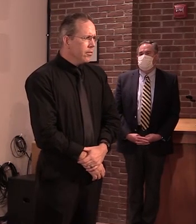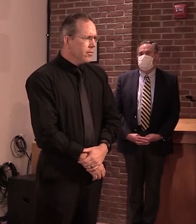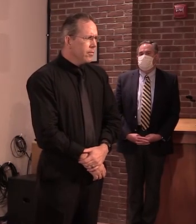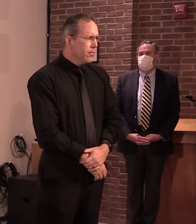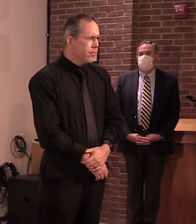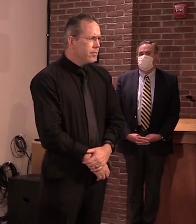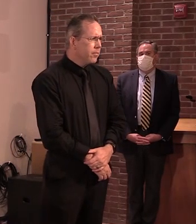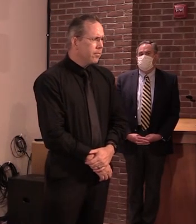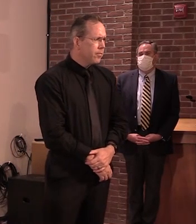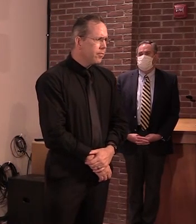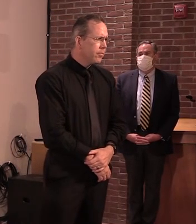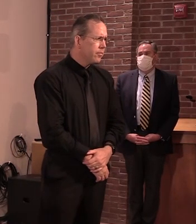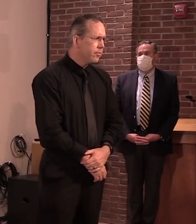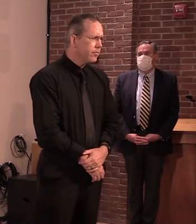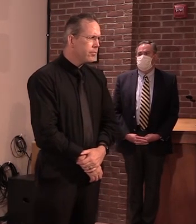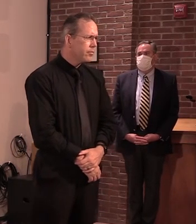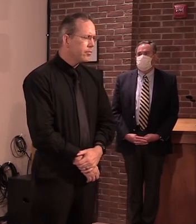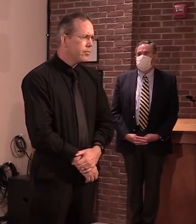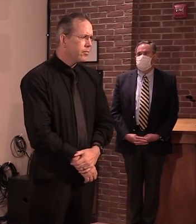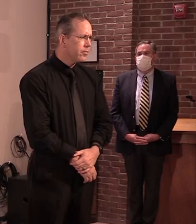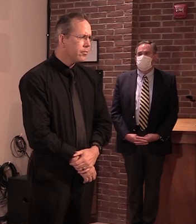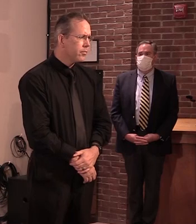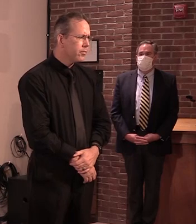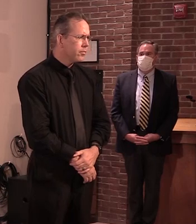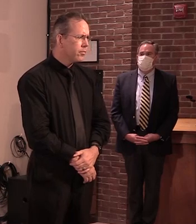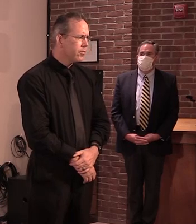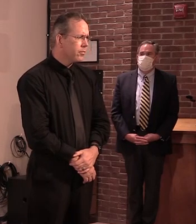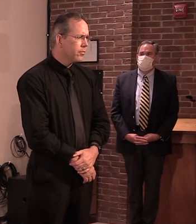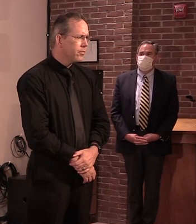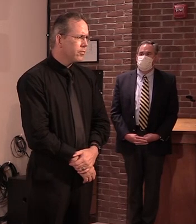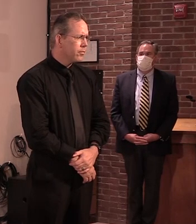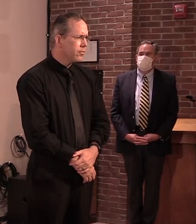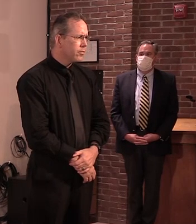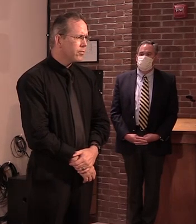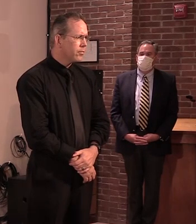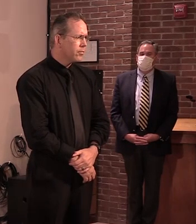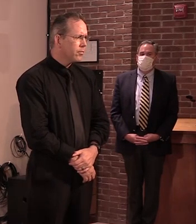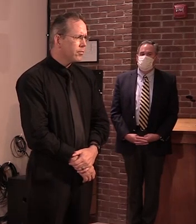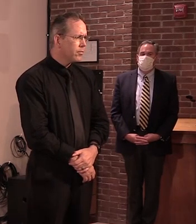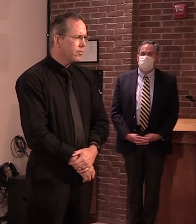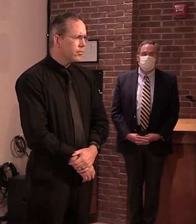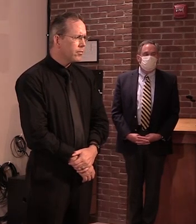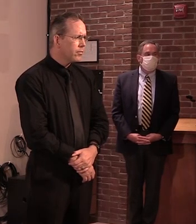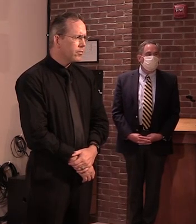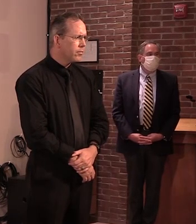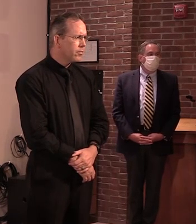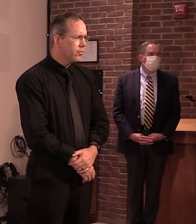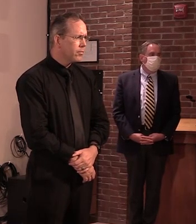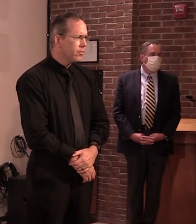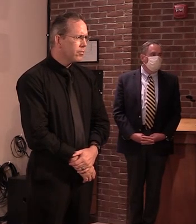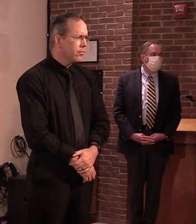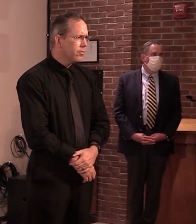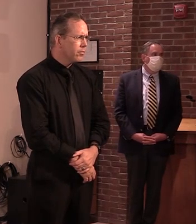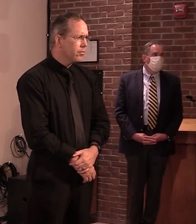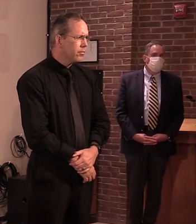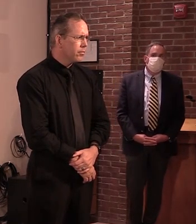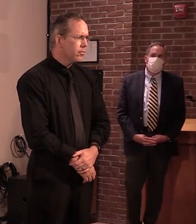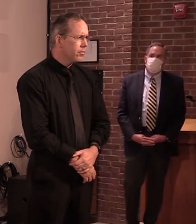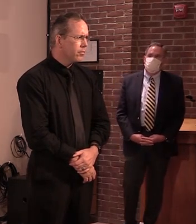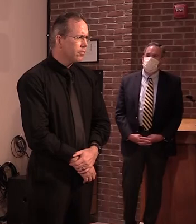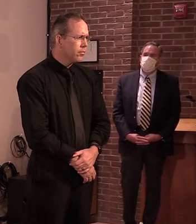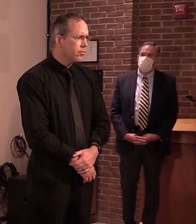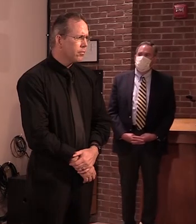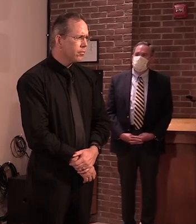already taken any personnel action at all in reaction to the